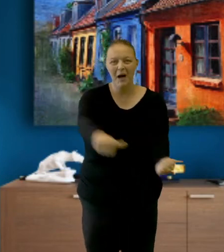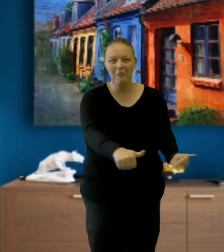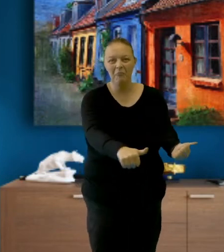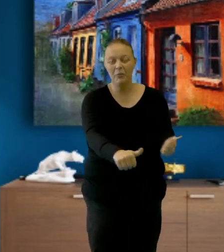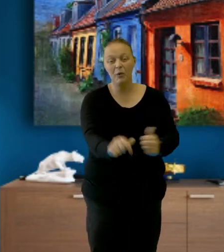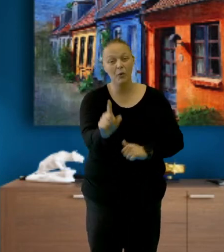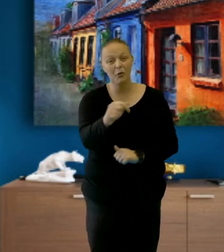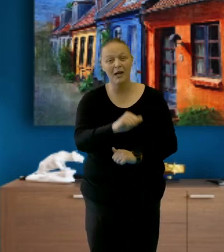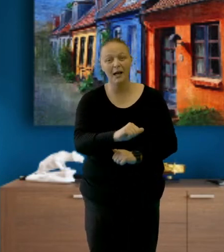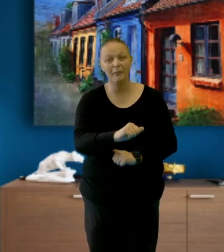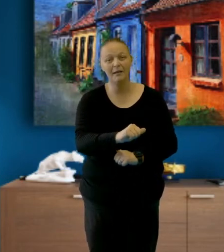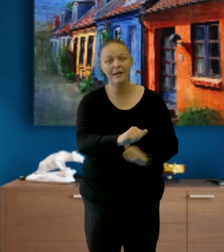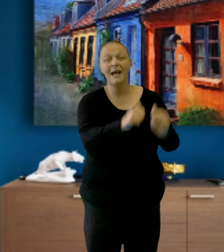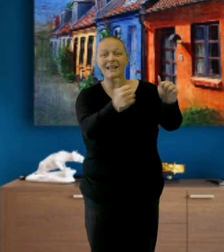Dum-diddy-dum-diddy-dum-dum-dum. One more time.